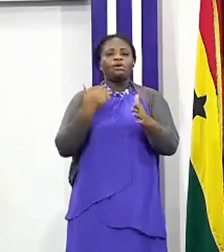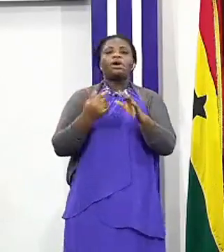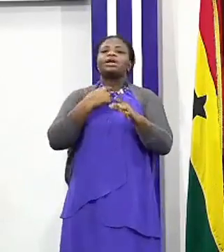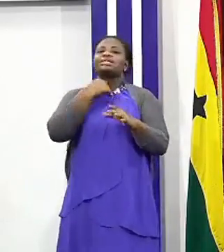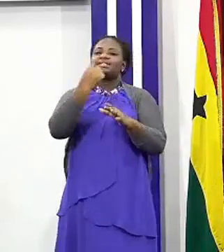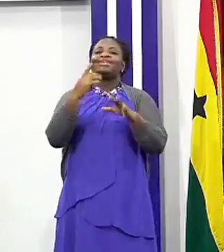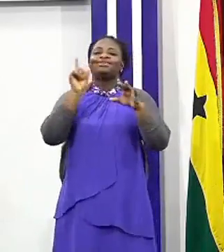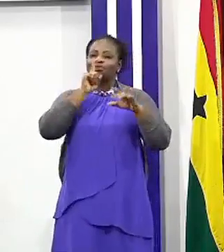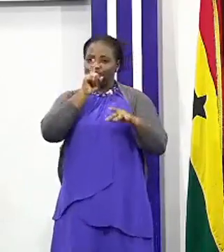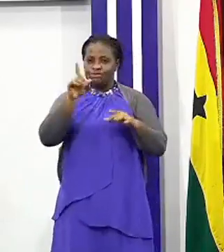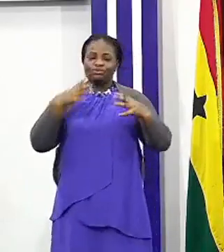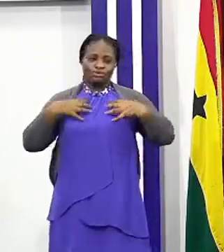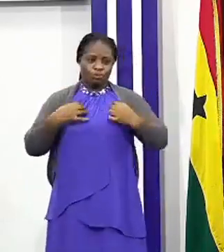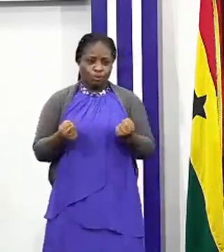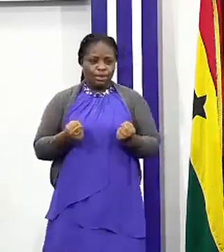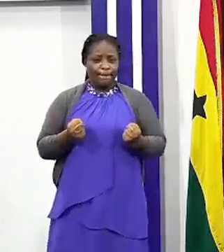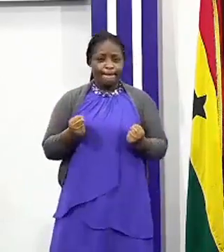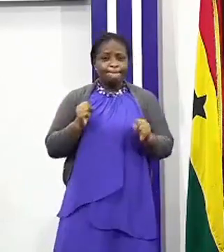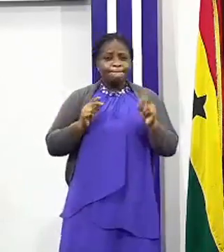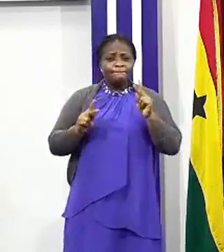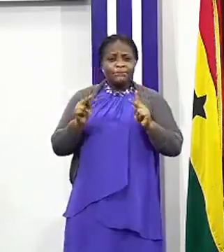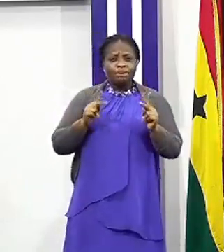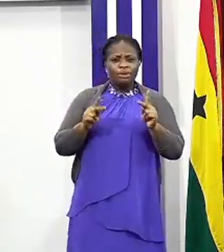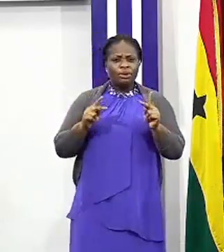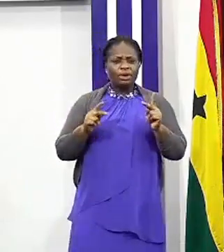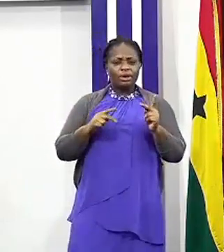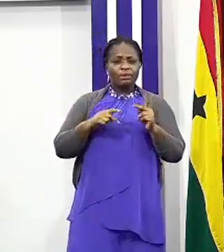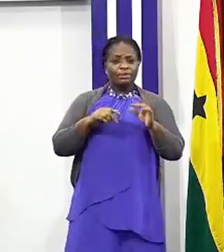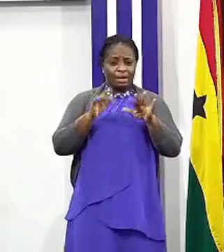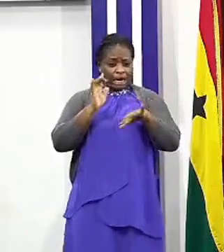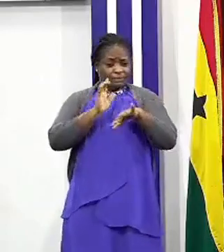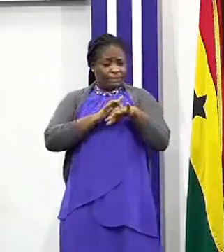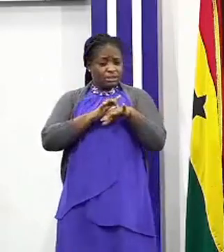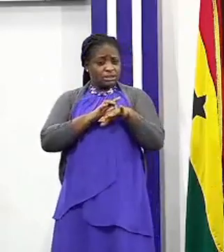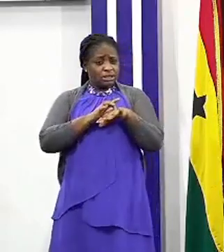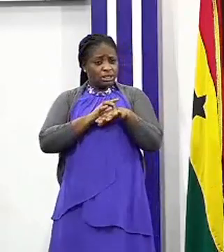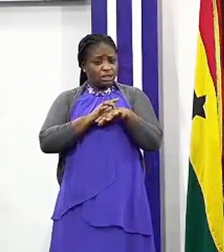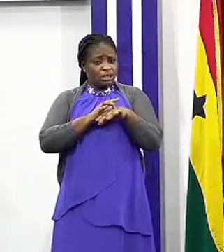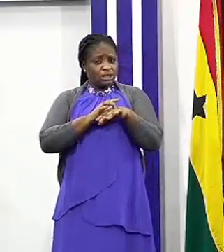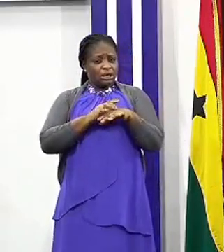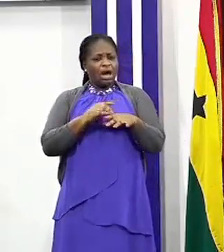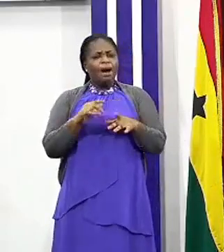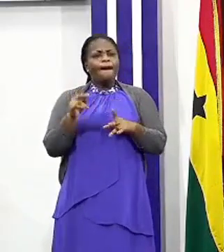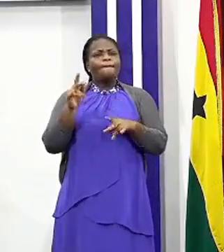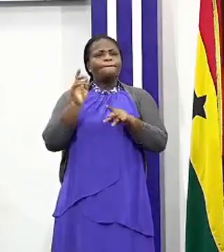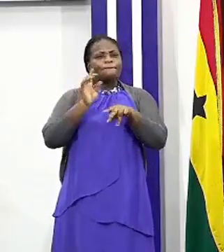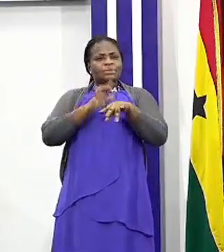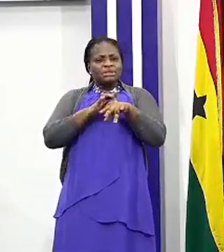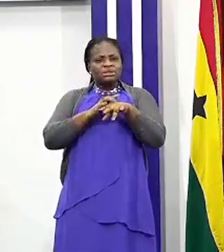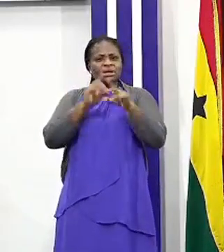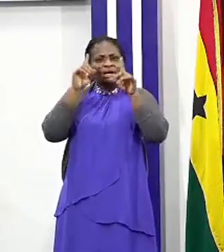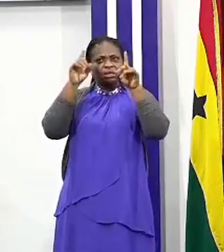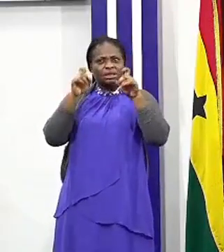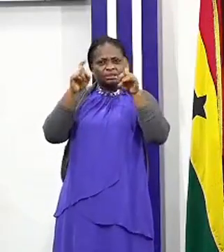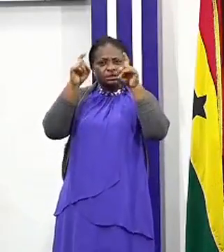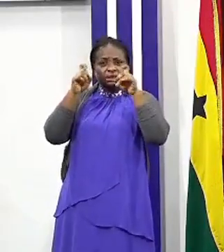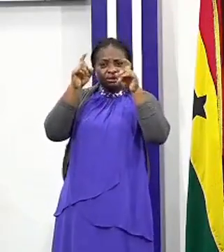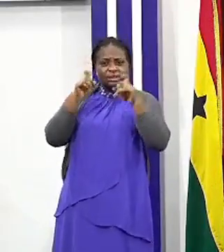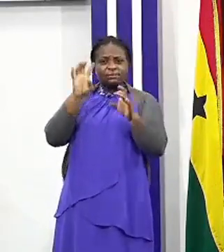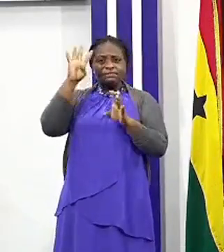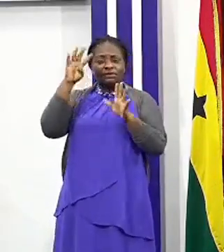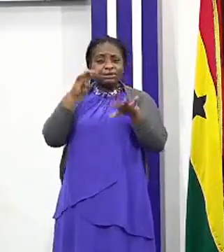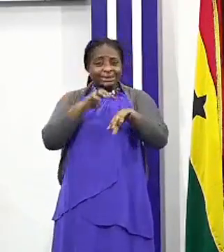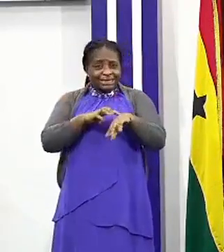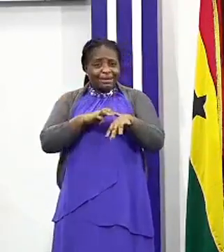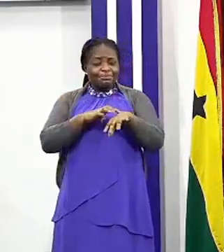course, those who were detected at the beginning of this outbreak are those who have achieved four consecutive